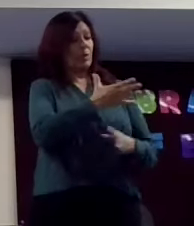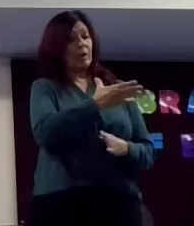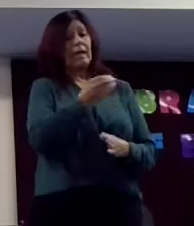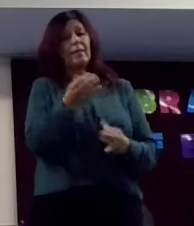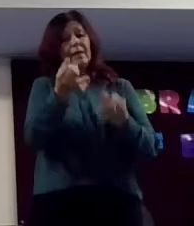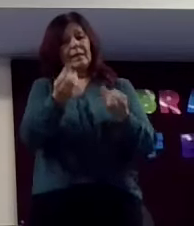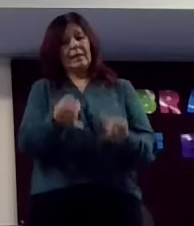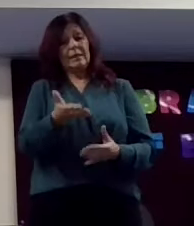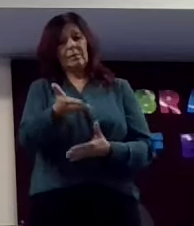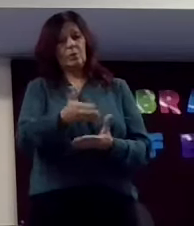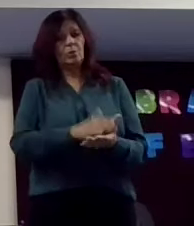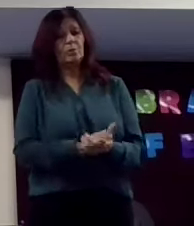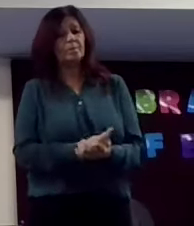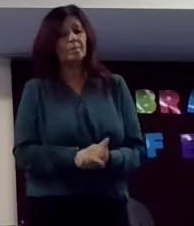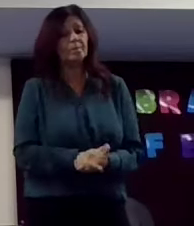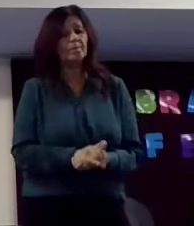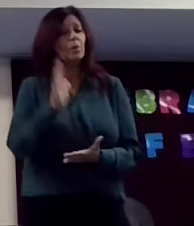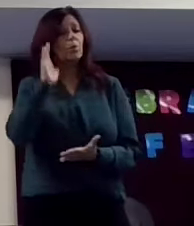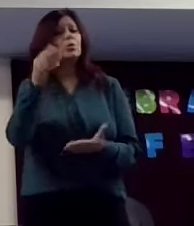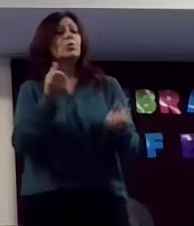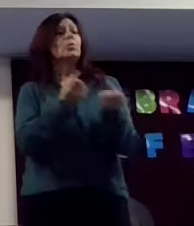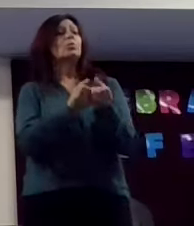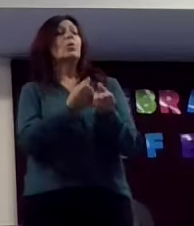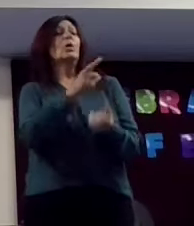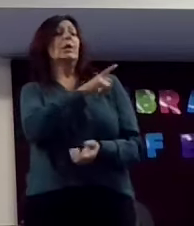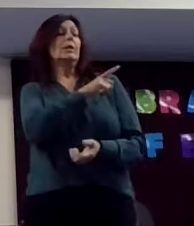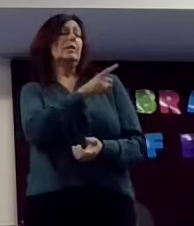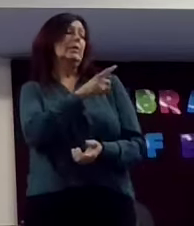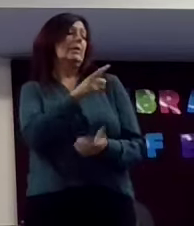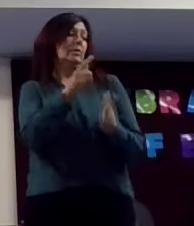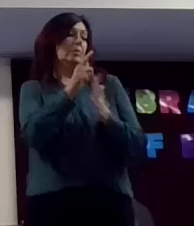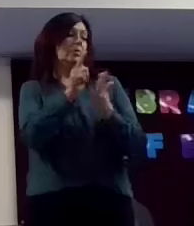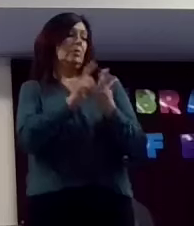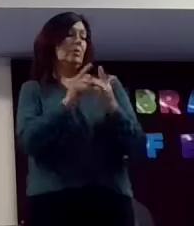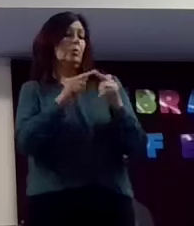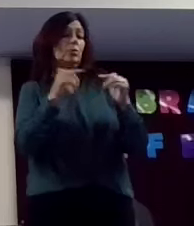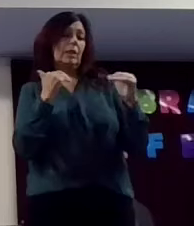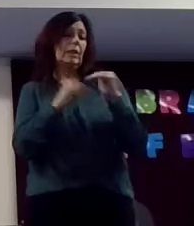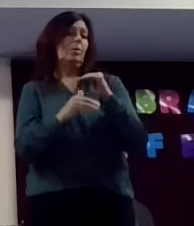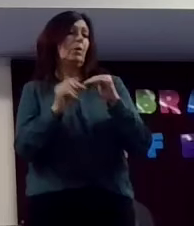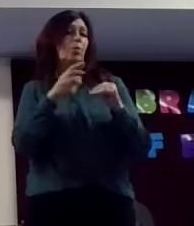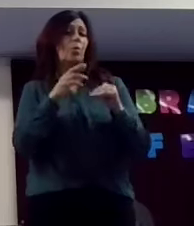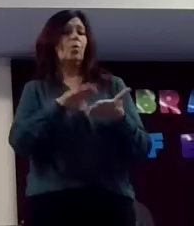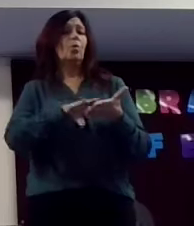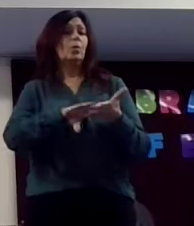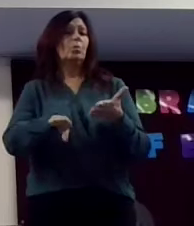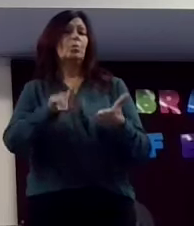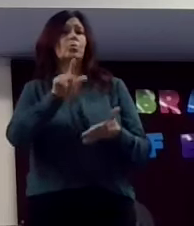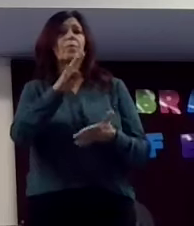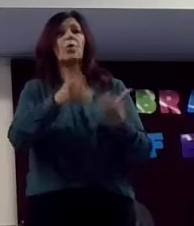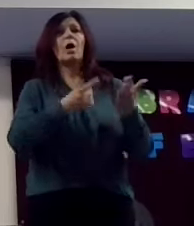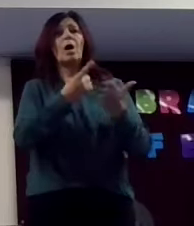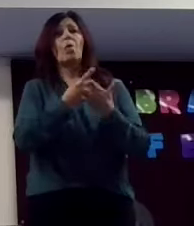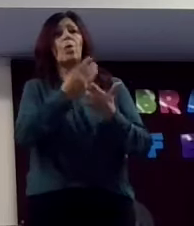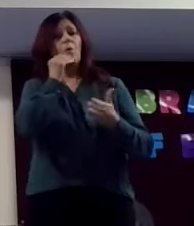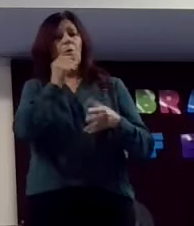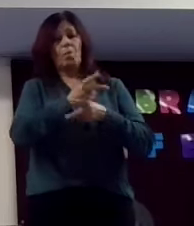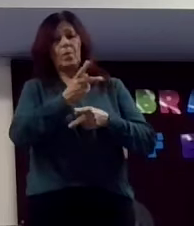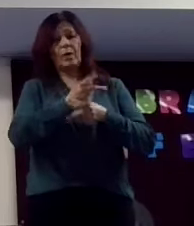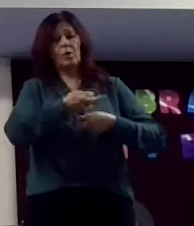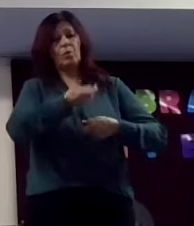and the individual being served. Would you support legislation to limit or remove 24-hour home care shifts